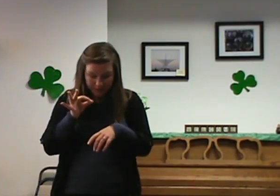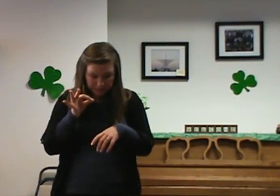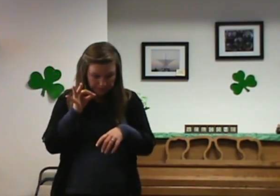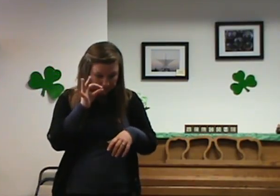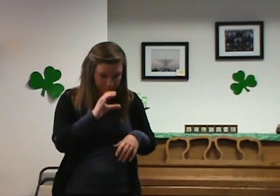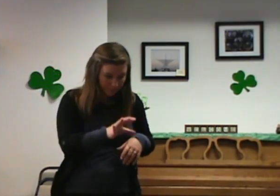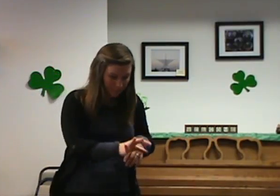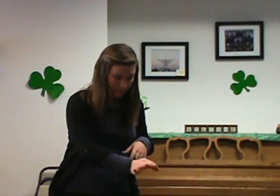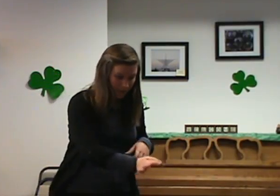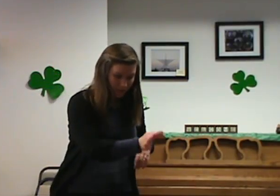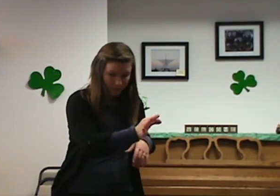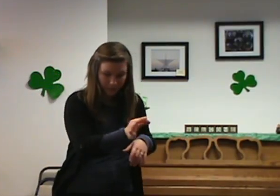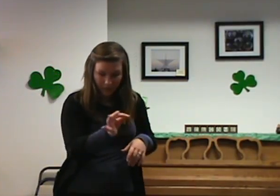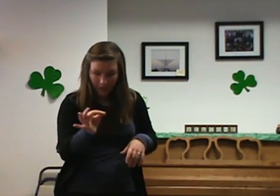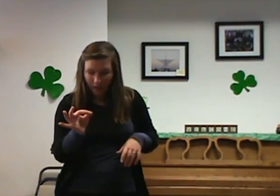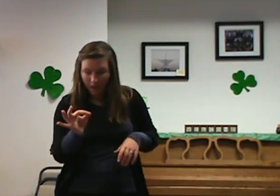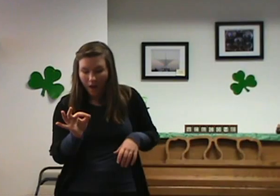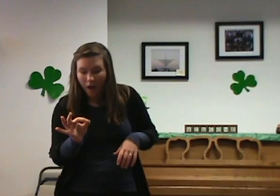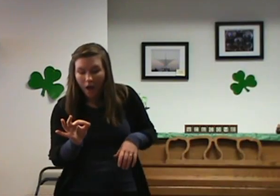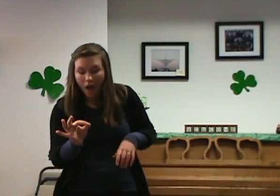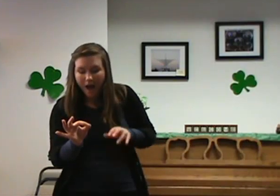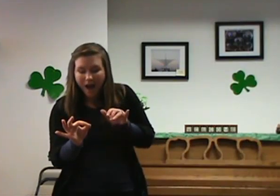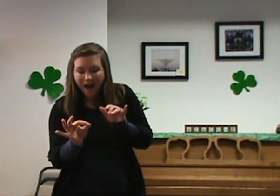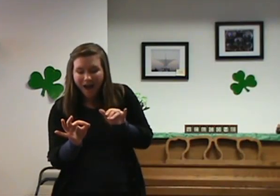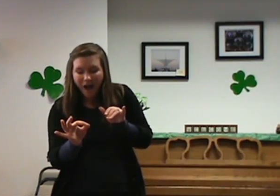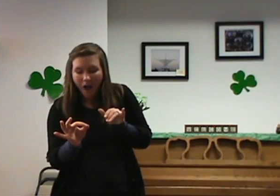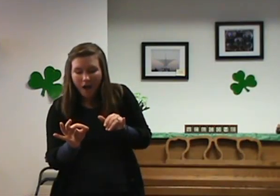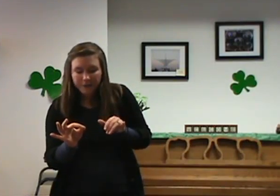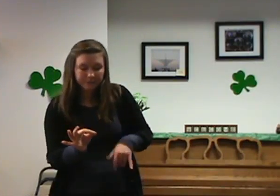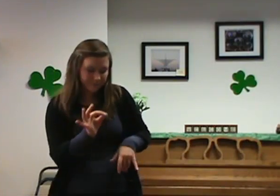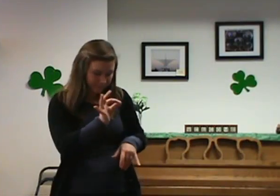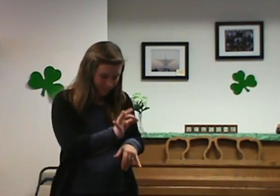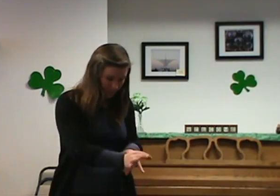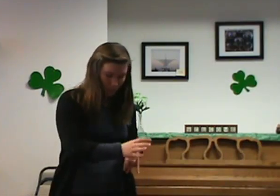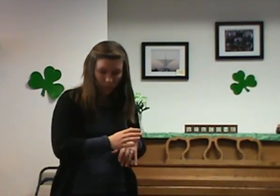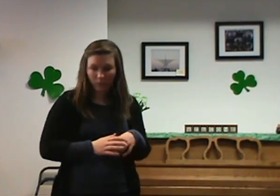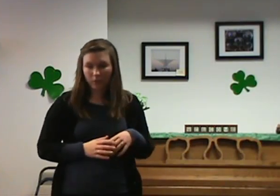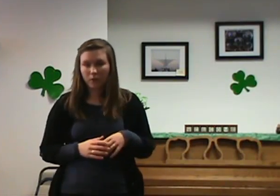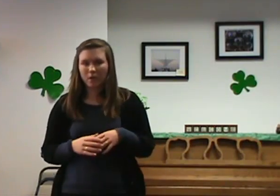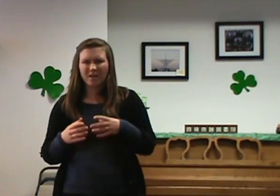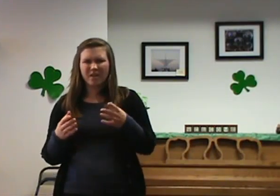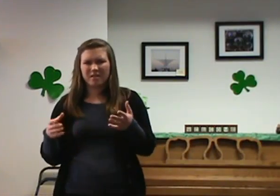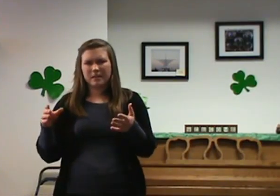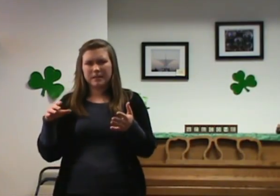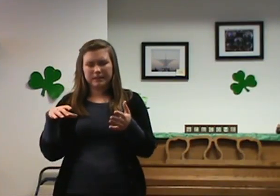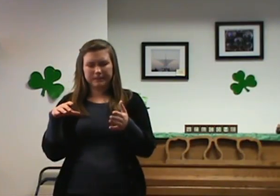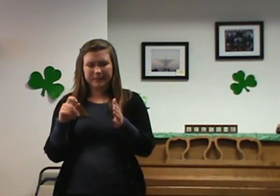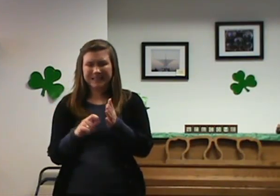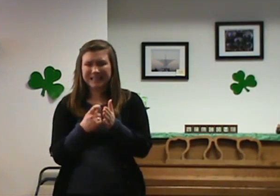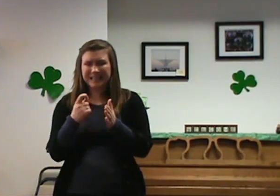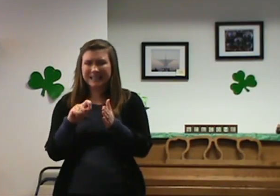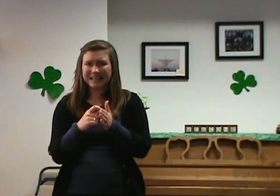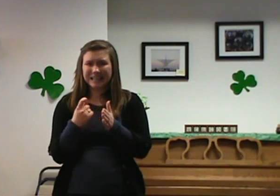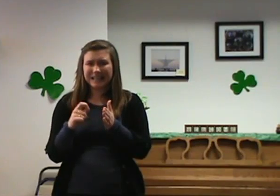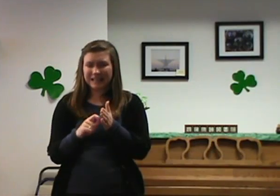with crafts, knitting, embroidery, anything like that. You can do all of that much